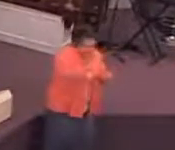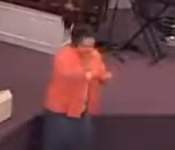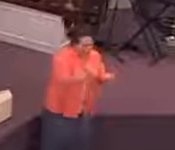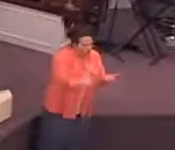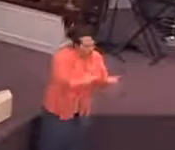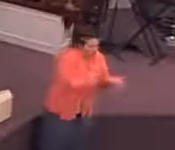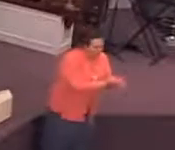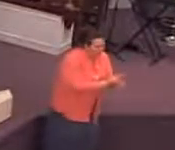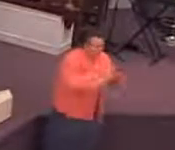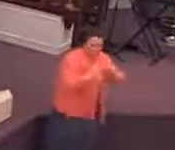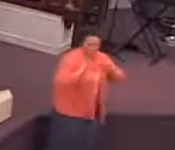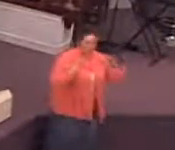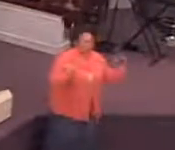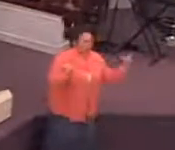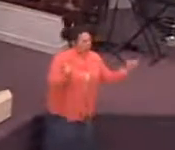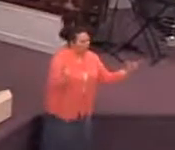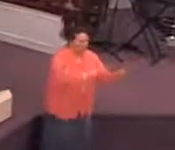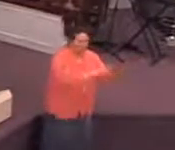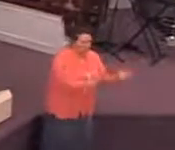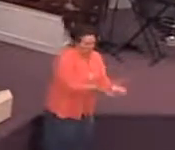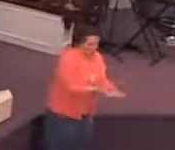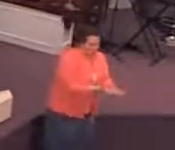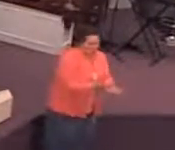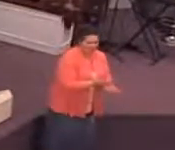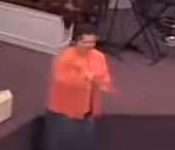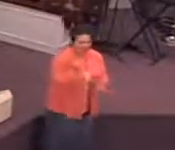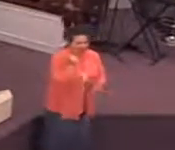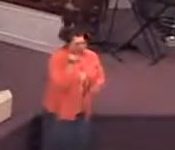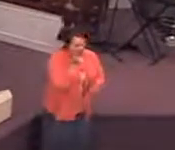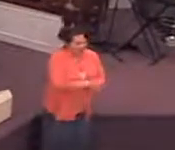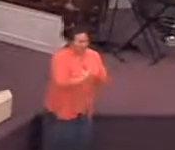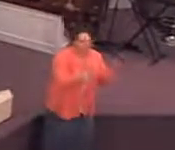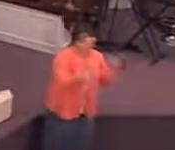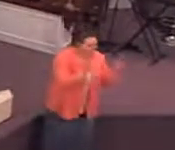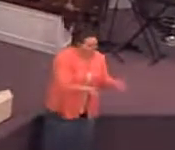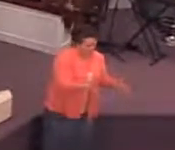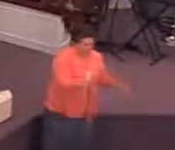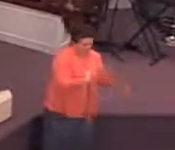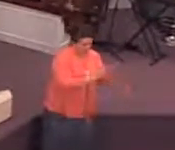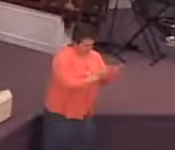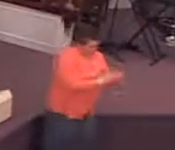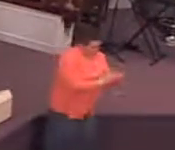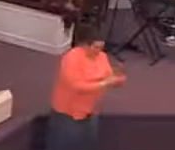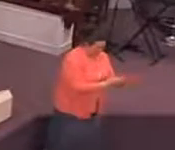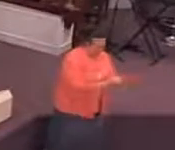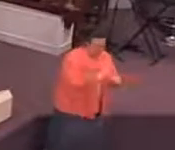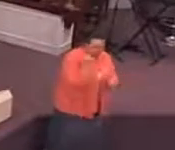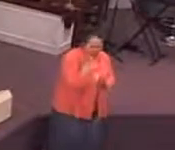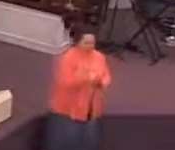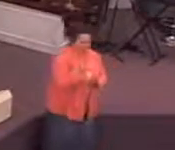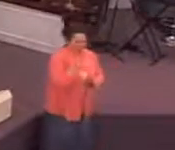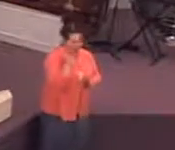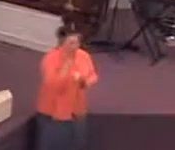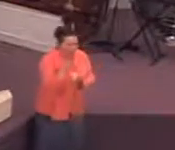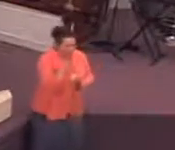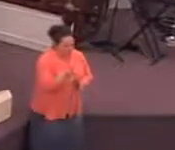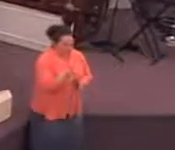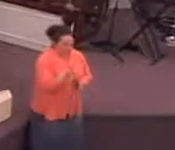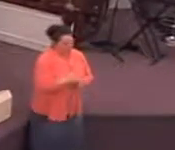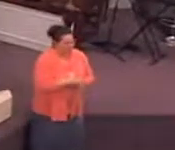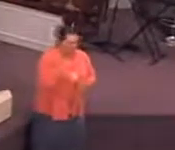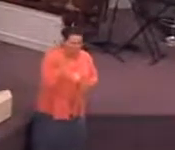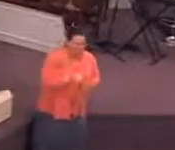every neighborhood in this town. Come on, that means everyone that I can possibly be a witness to, I need to be